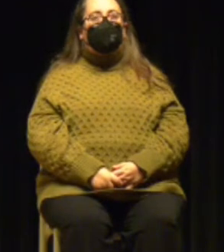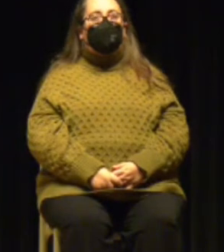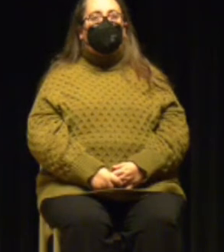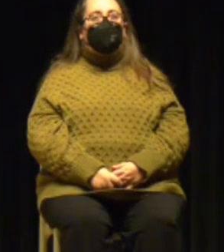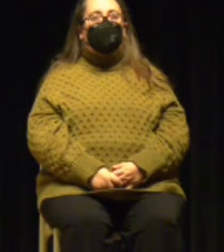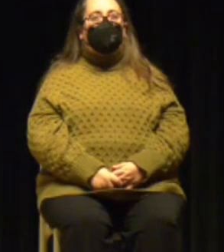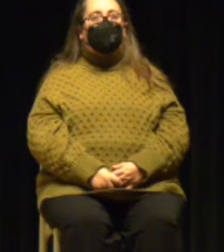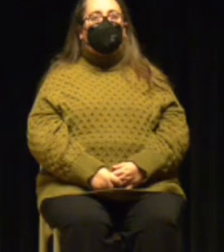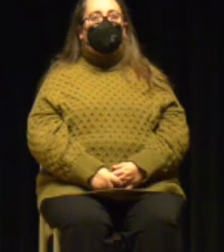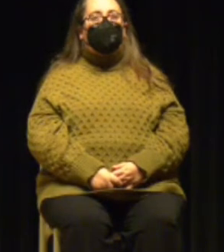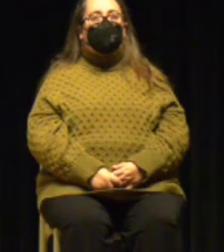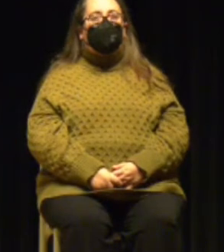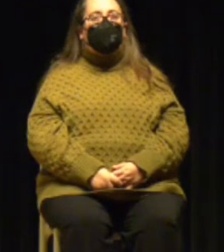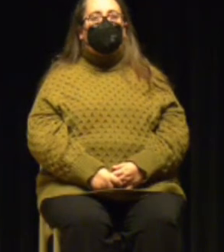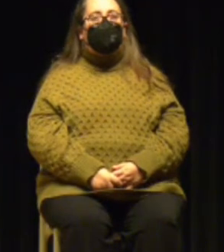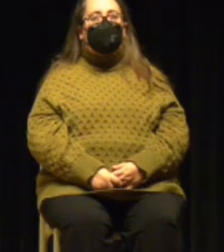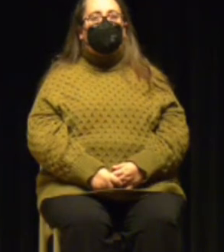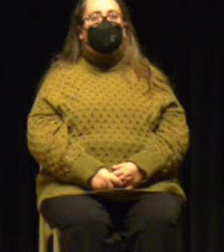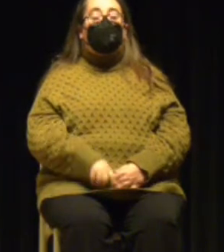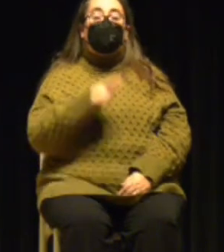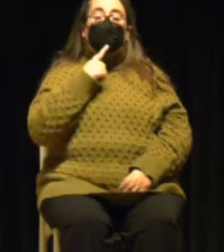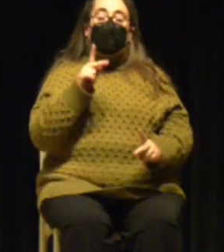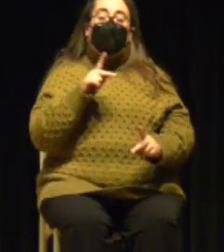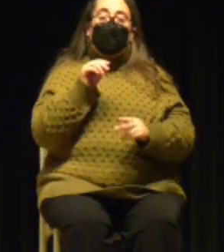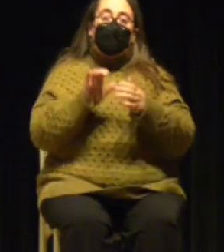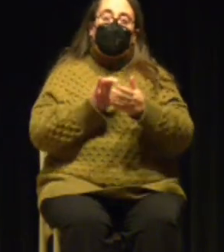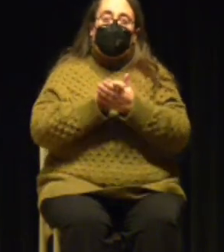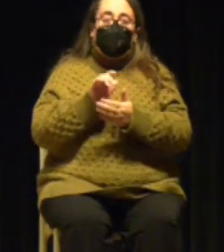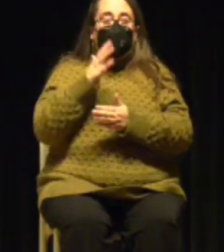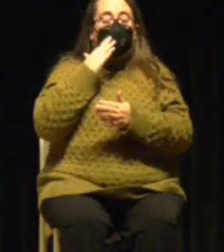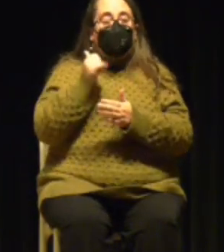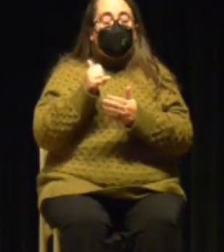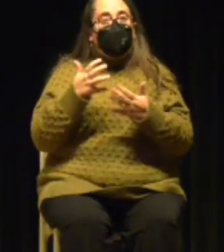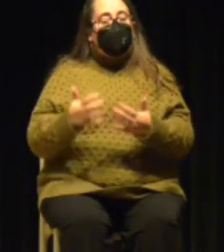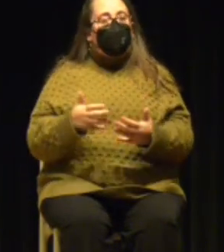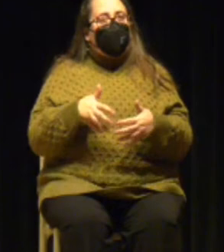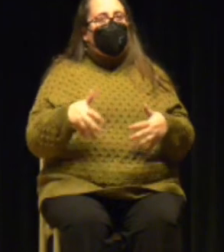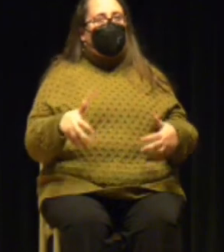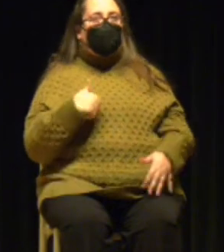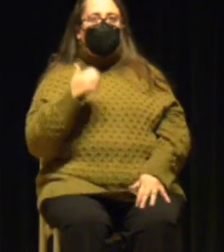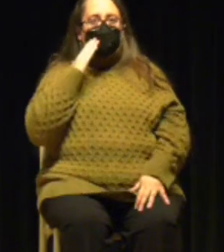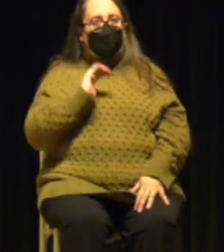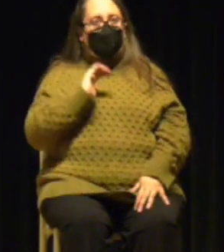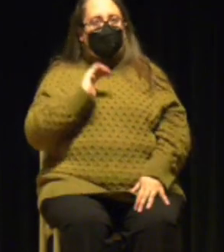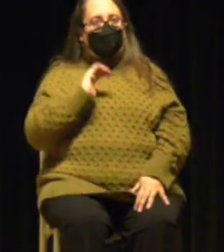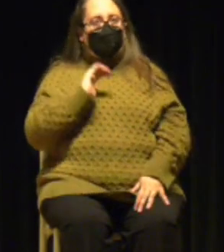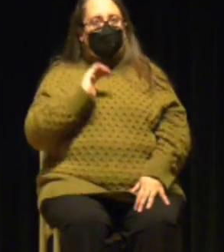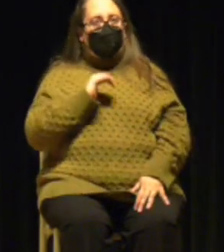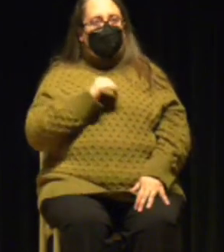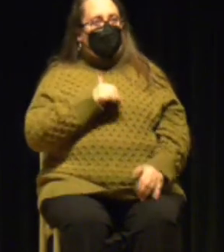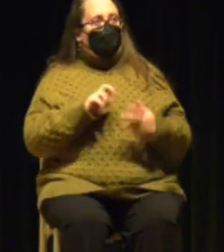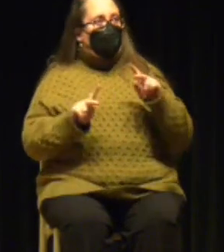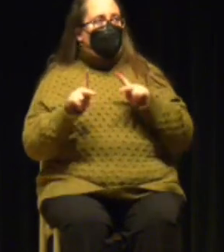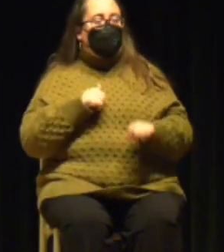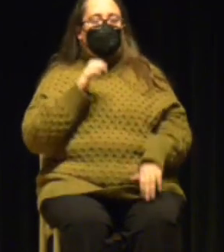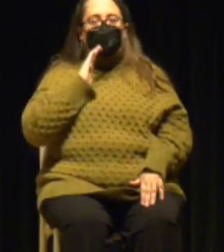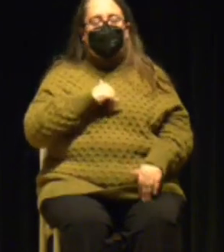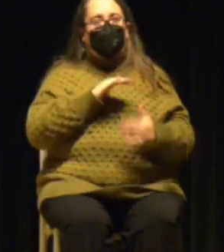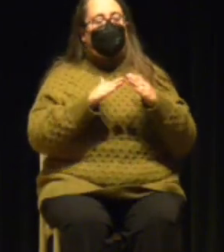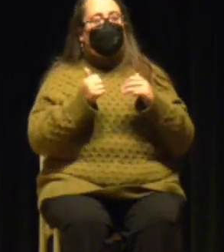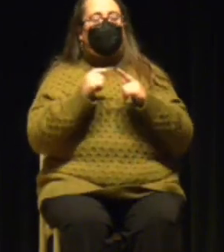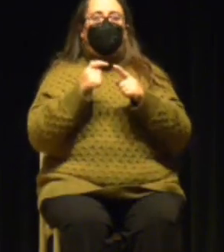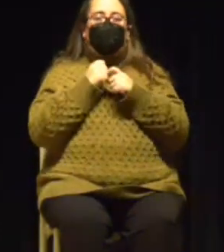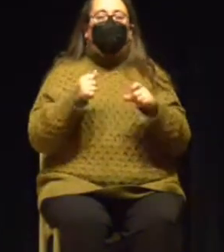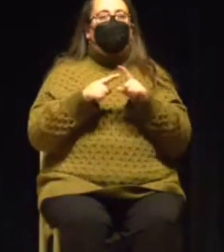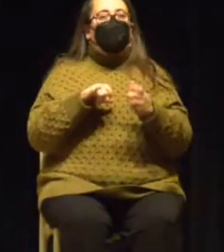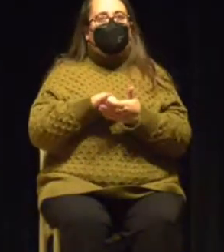said, you know, they did say nobody will marry you because you're heavy, but that was literally, they're like, we know our people, we know our community, and we are trying to